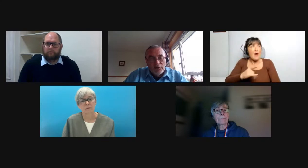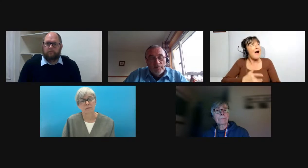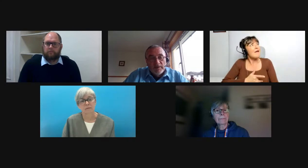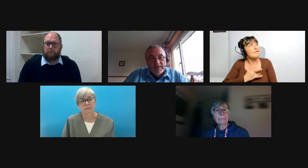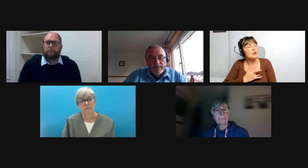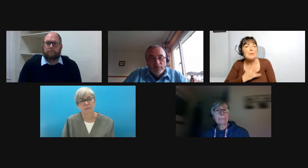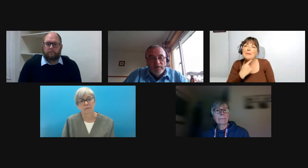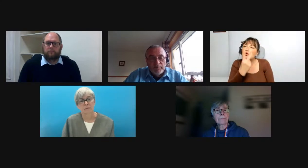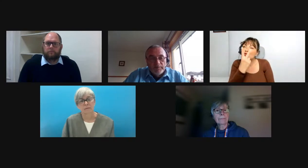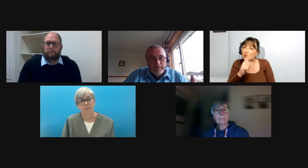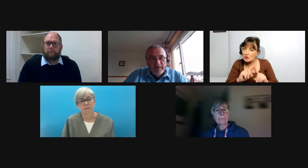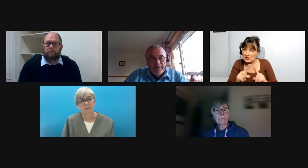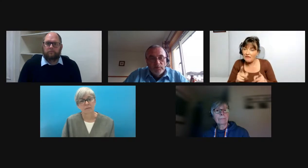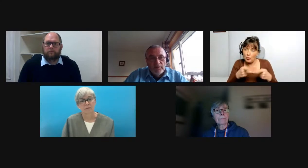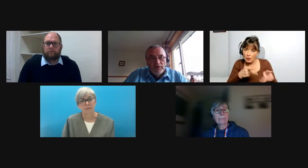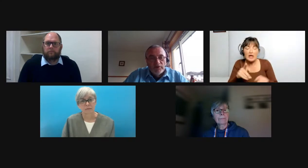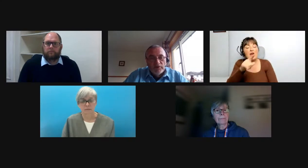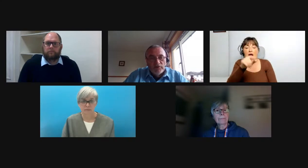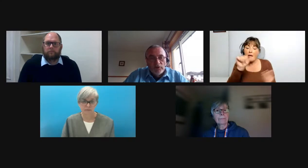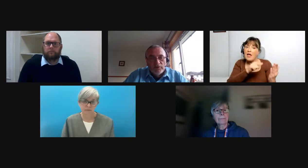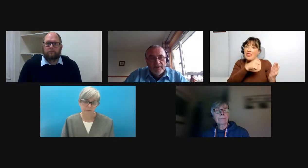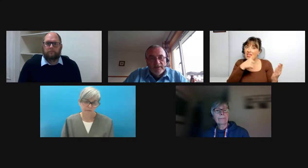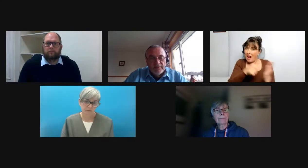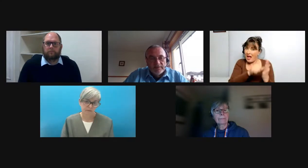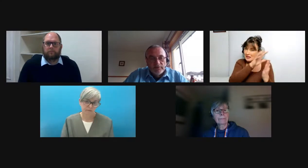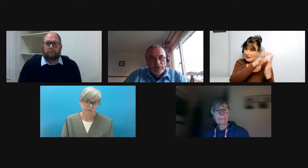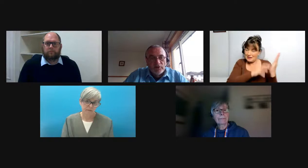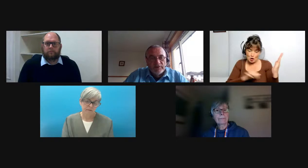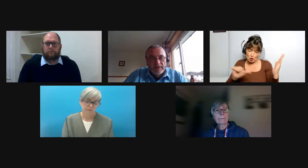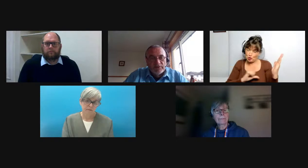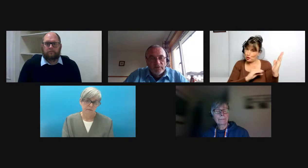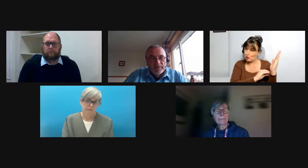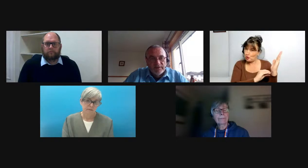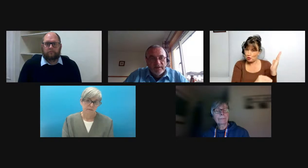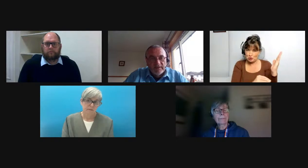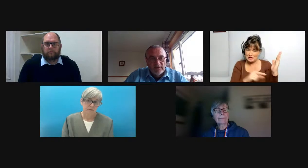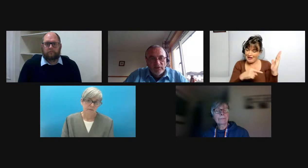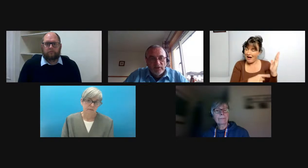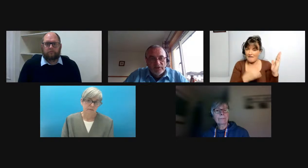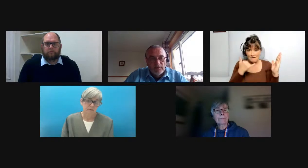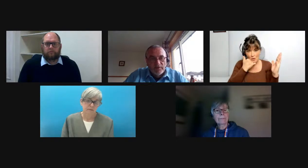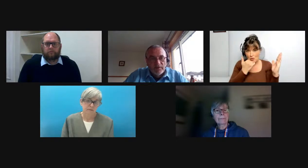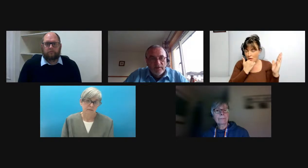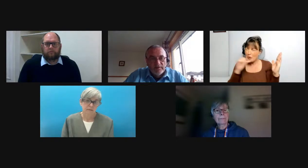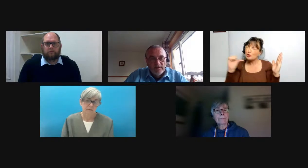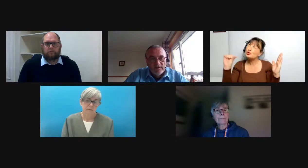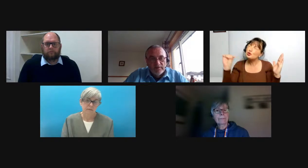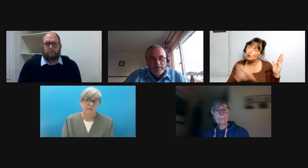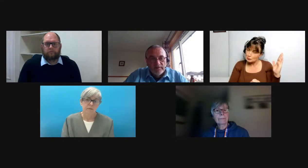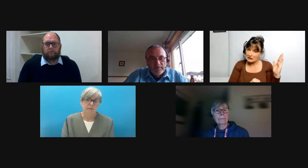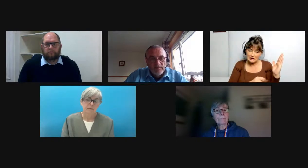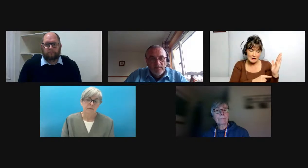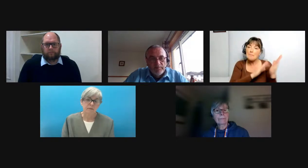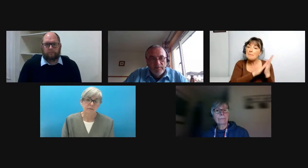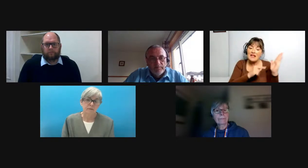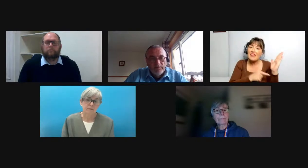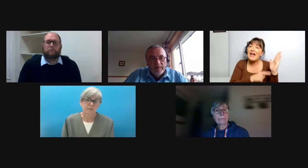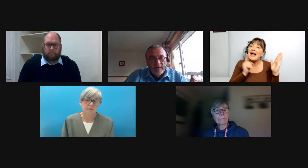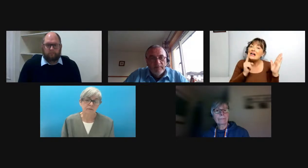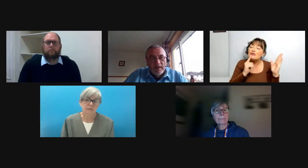there should be a telephone number provided where you can use Contact Scotland to get in touch with the